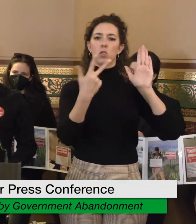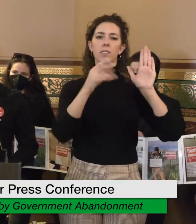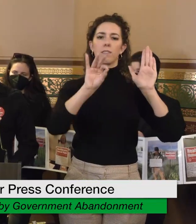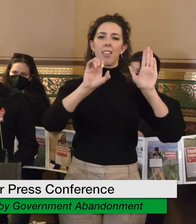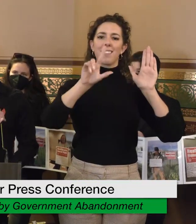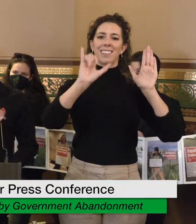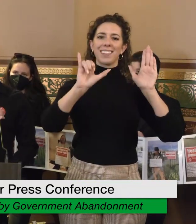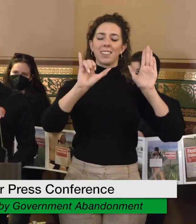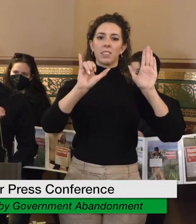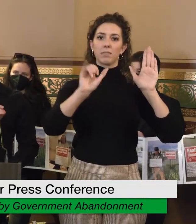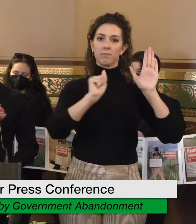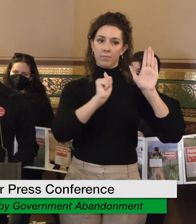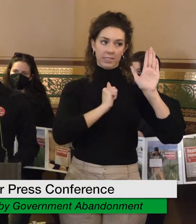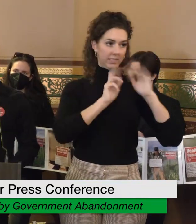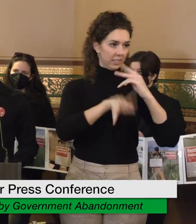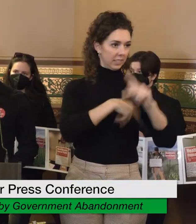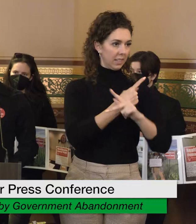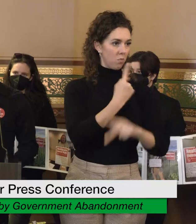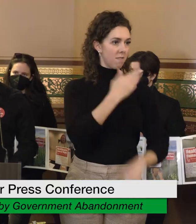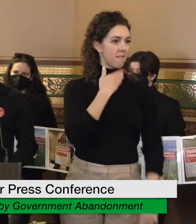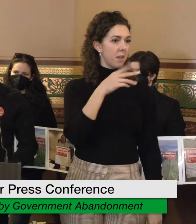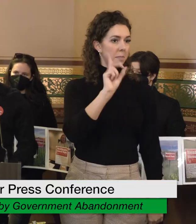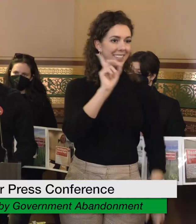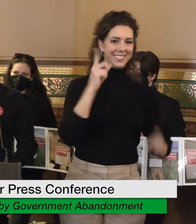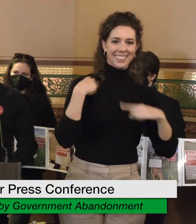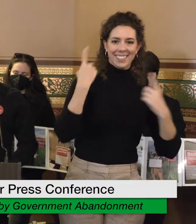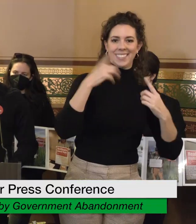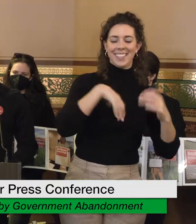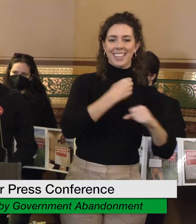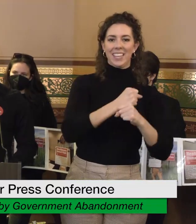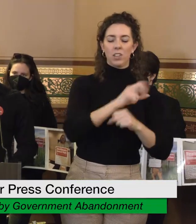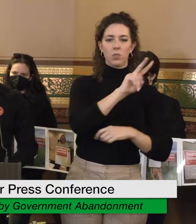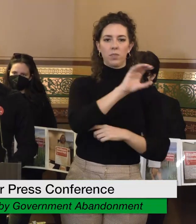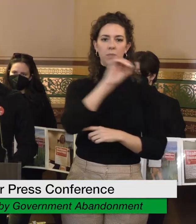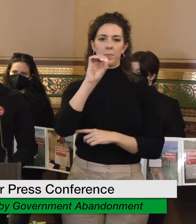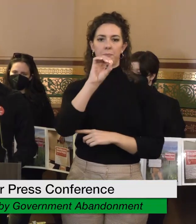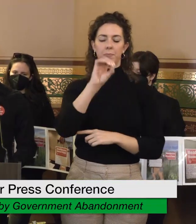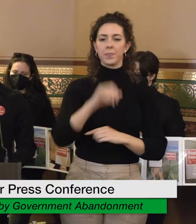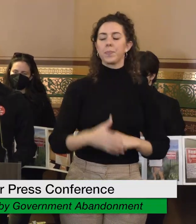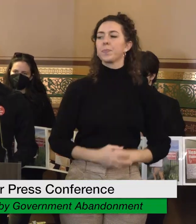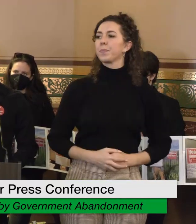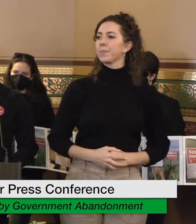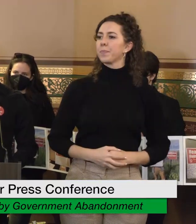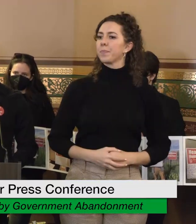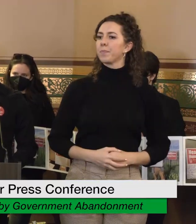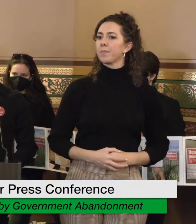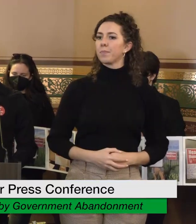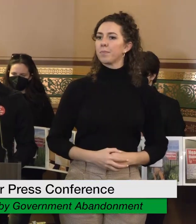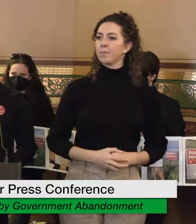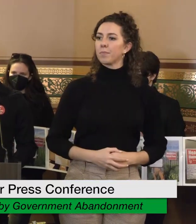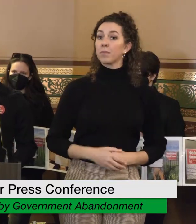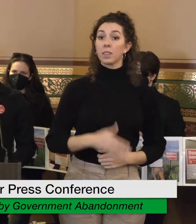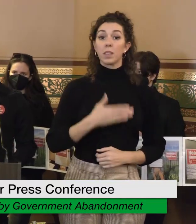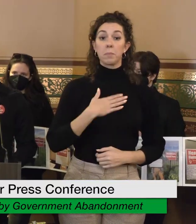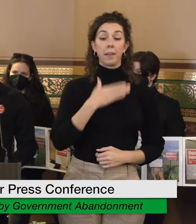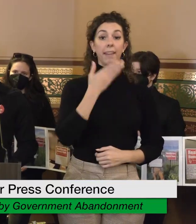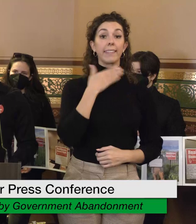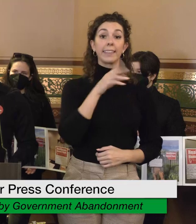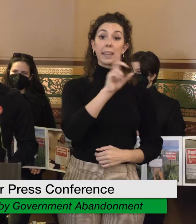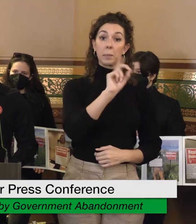been a type 1 diabetic since the year 2000. I have maintained control of my